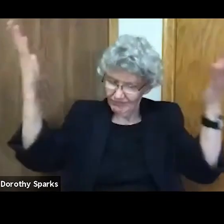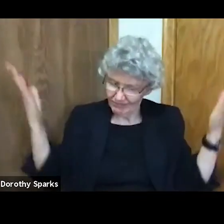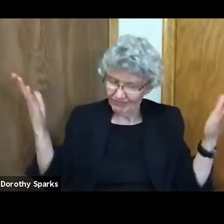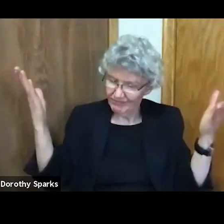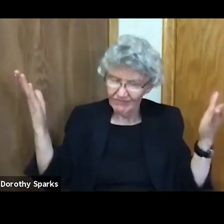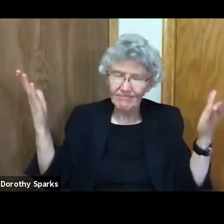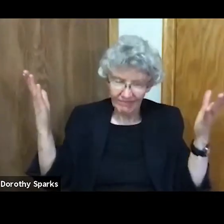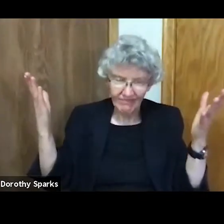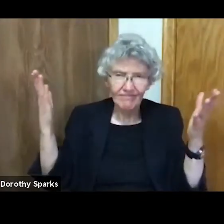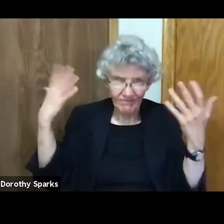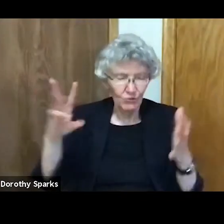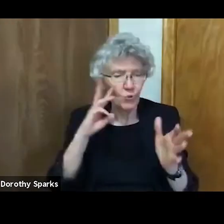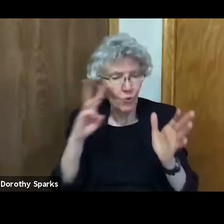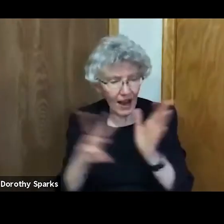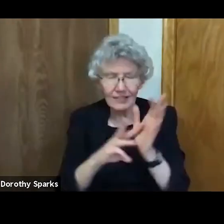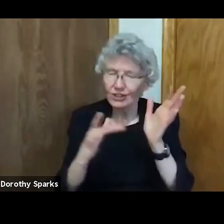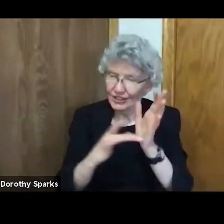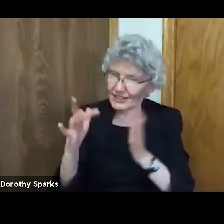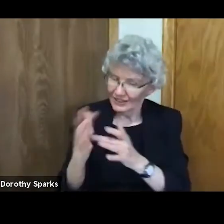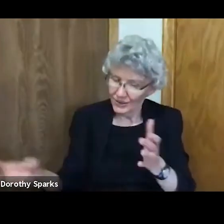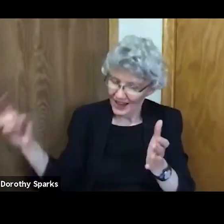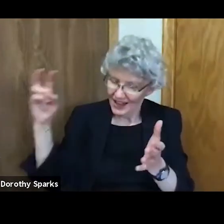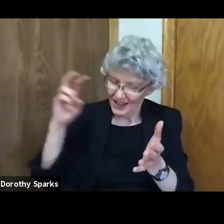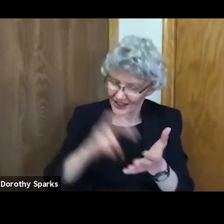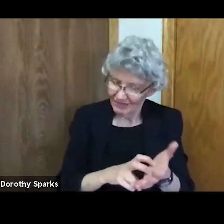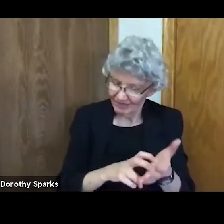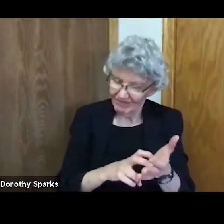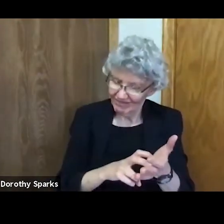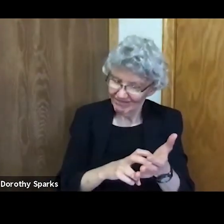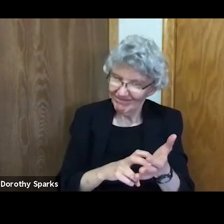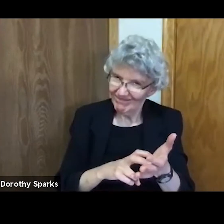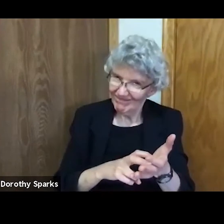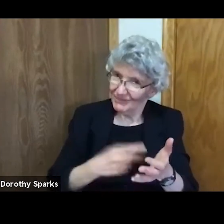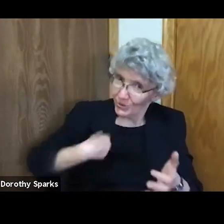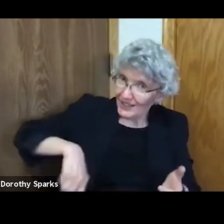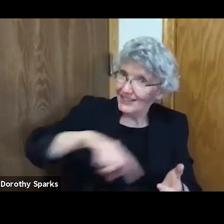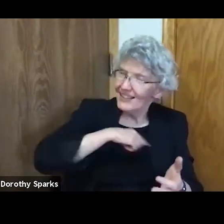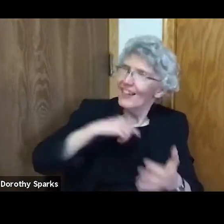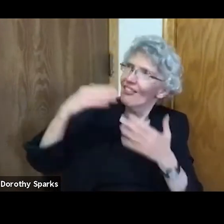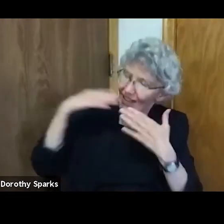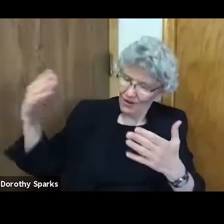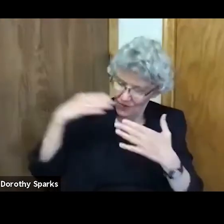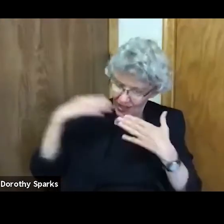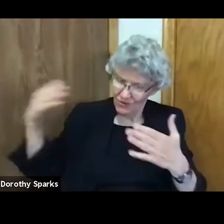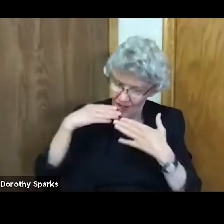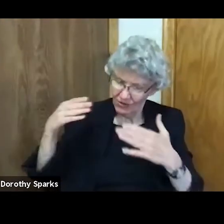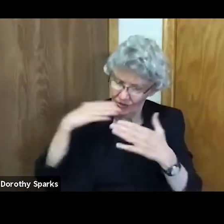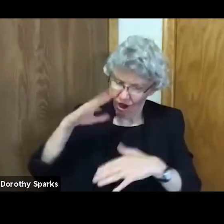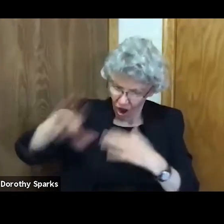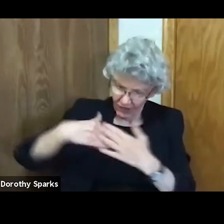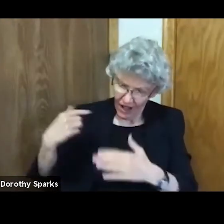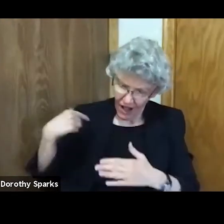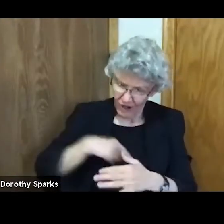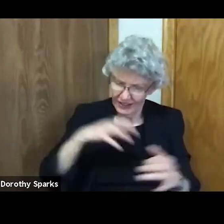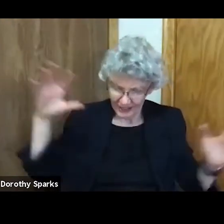with the angels and archangels, with cherubim and seraphim who witnessed the resurrection, we